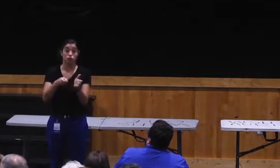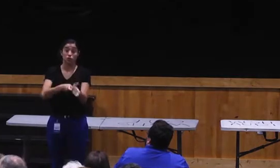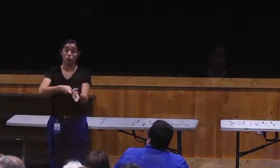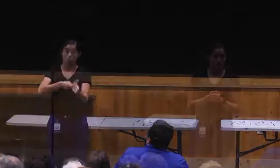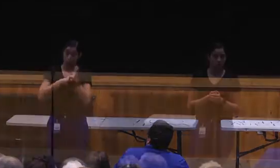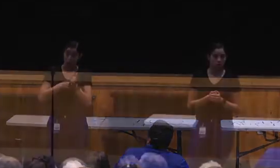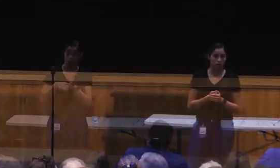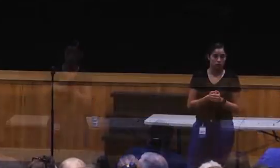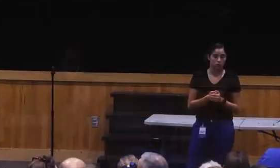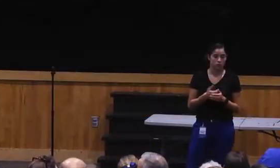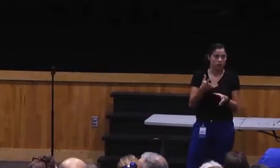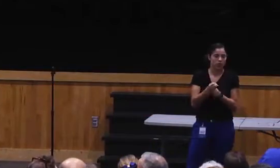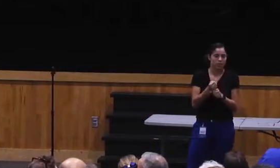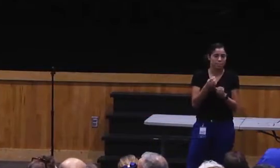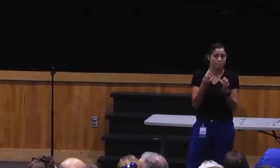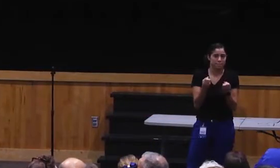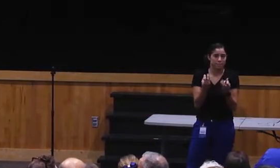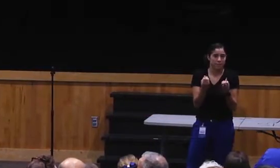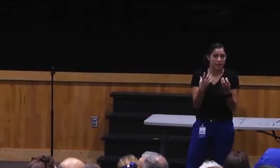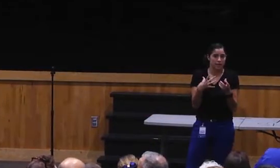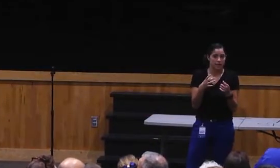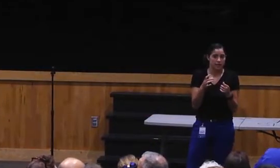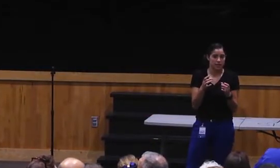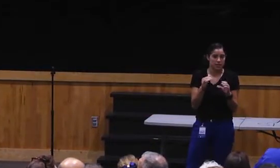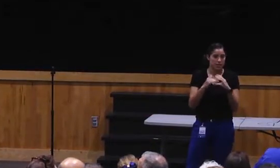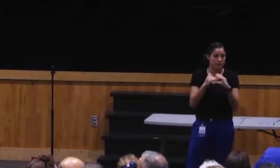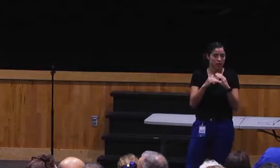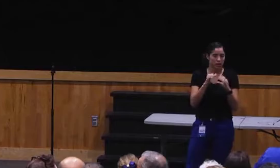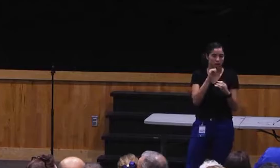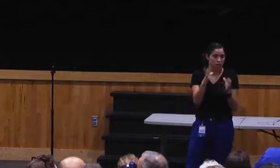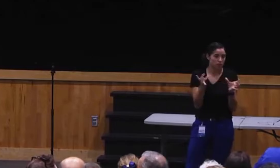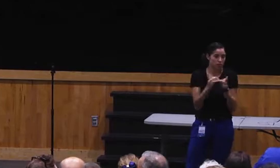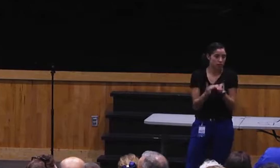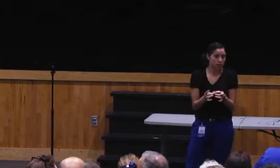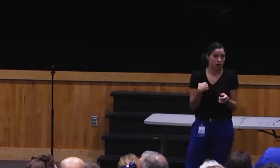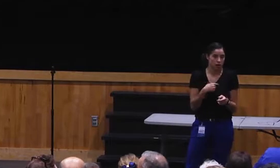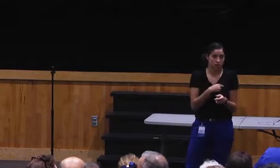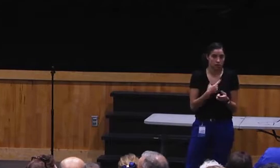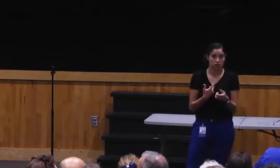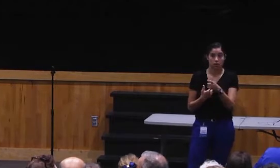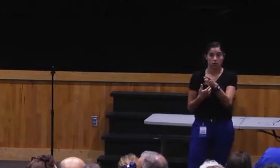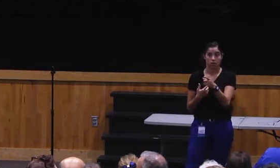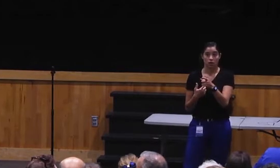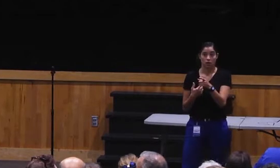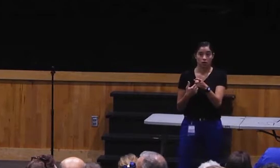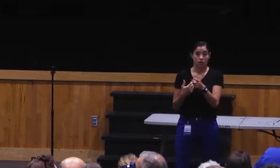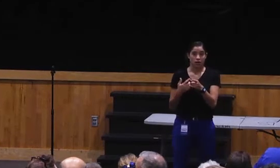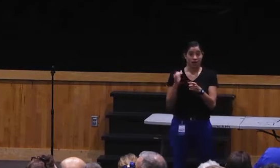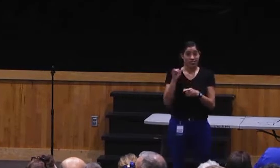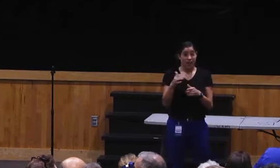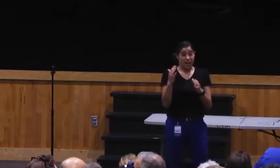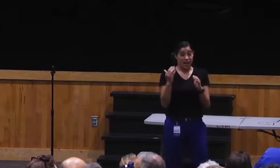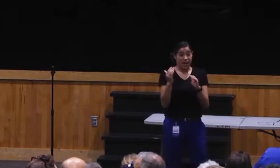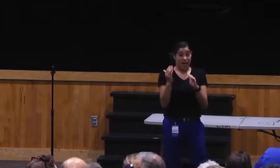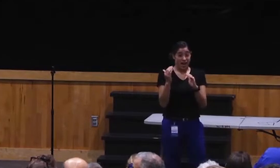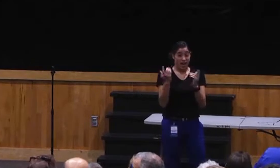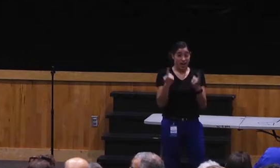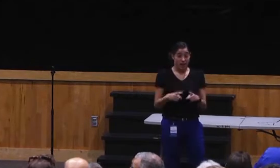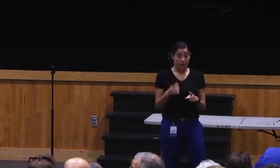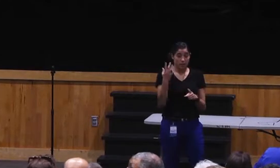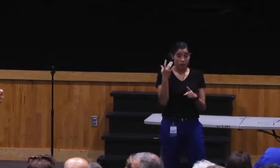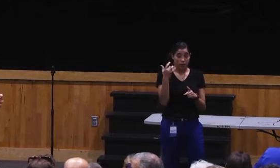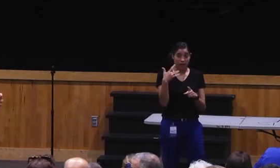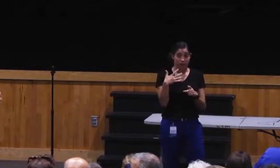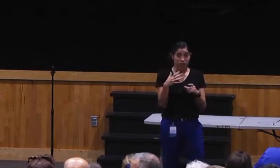Yeah. Yes. There is. The only thing I can think of why that's happening, because we have different distribution lists, and if there's